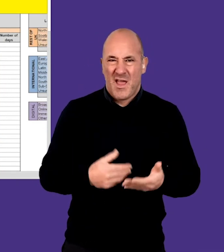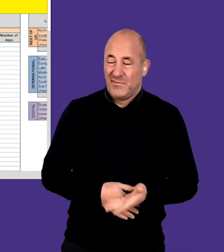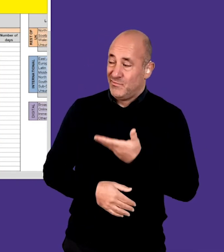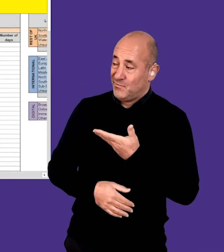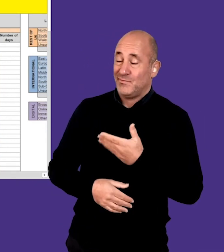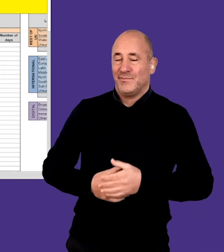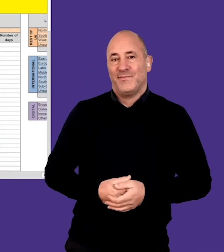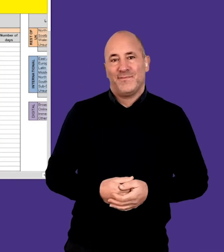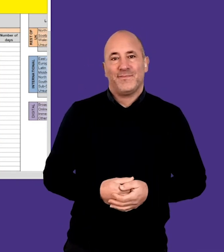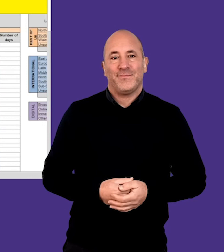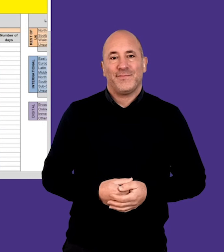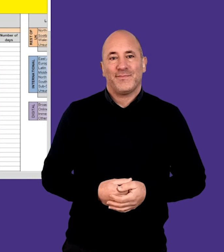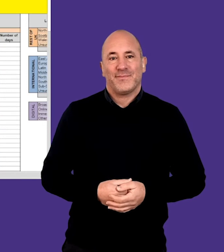this tick box here.